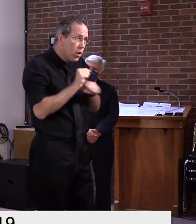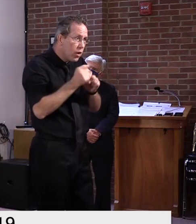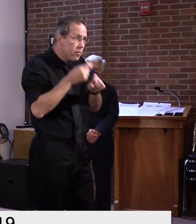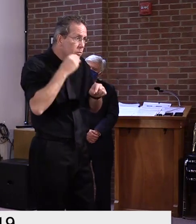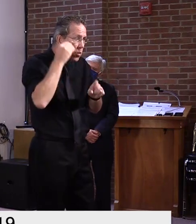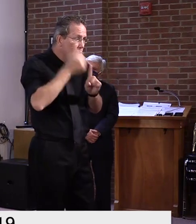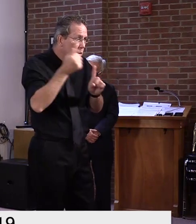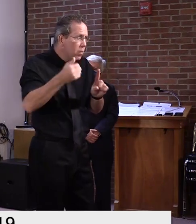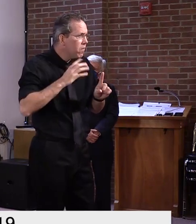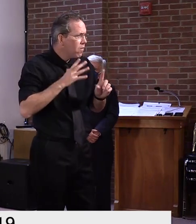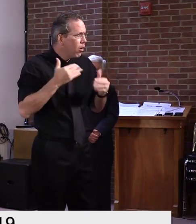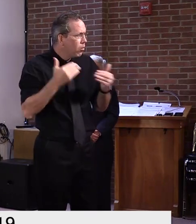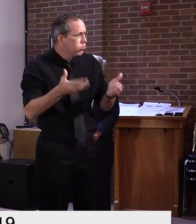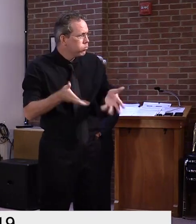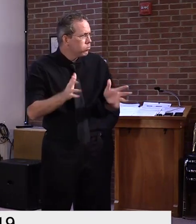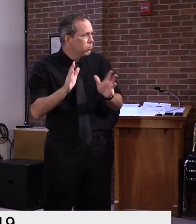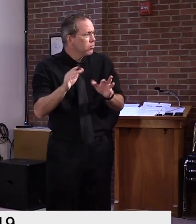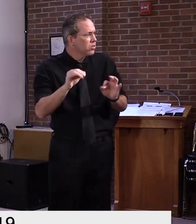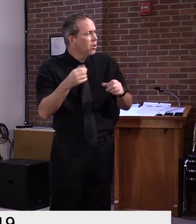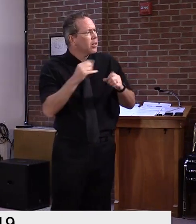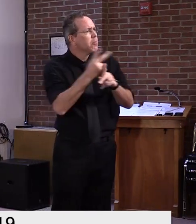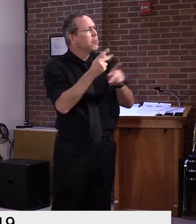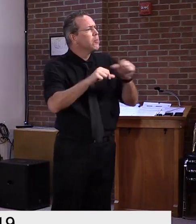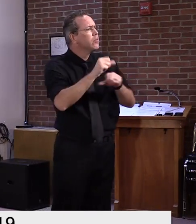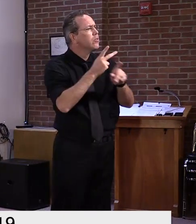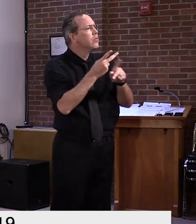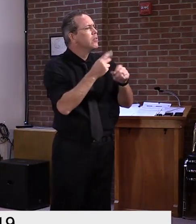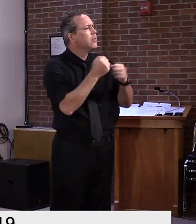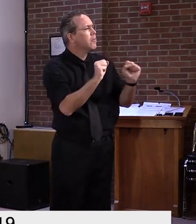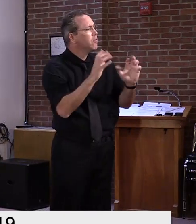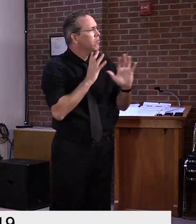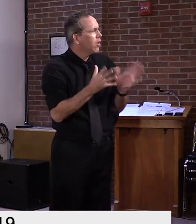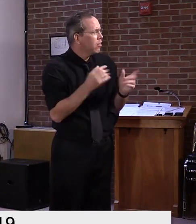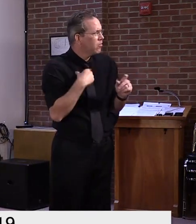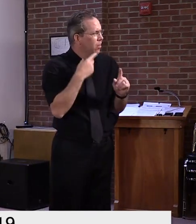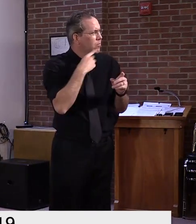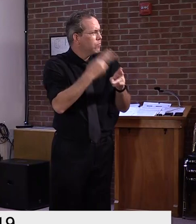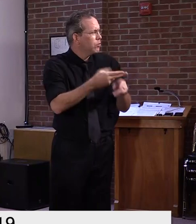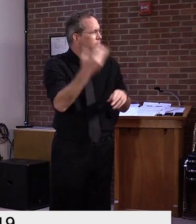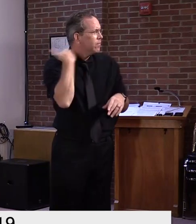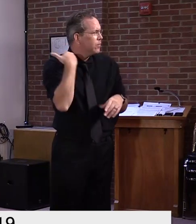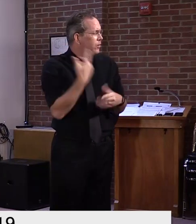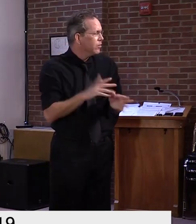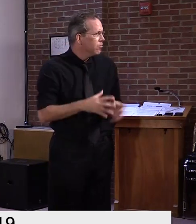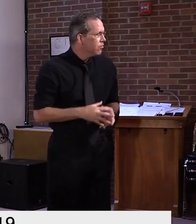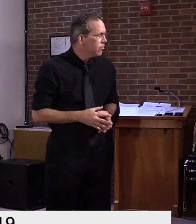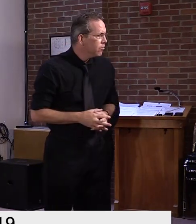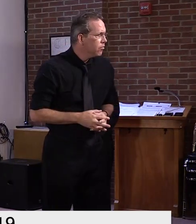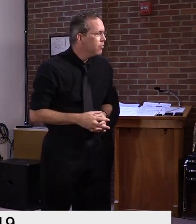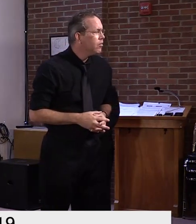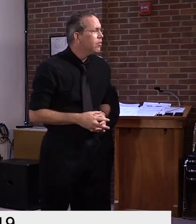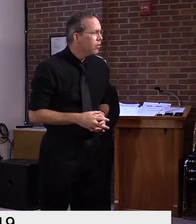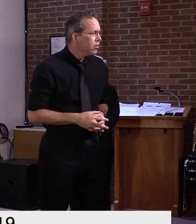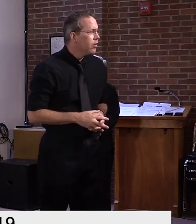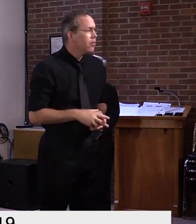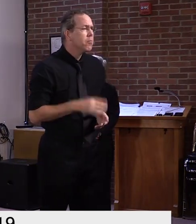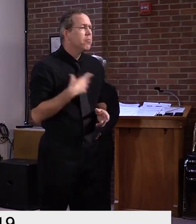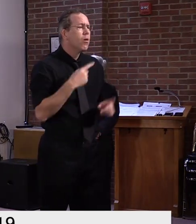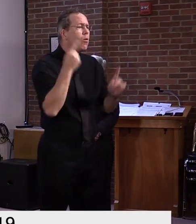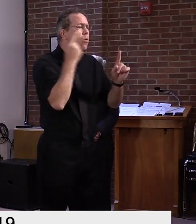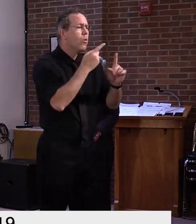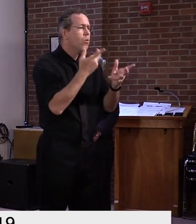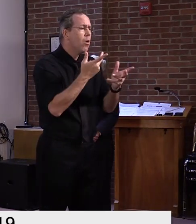provide those services. Because we want to increase the capacity, lessen the risk